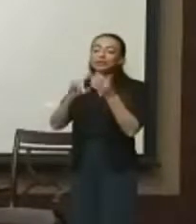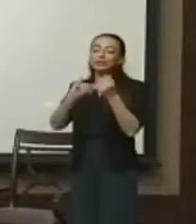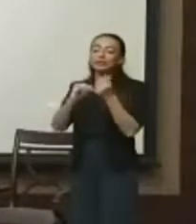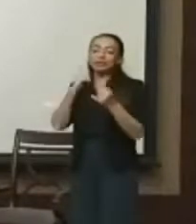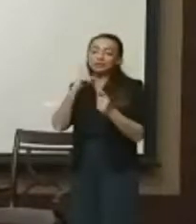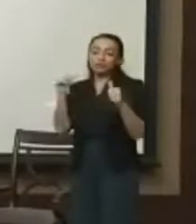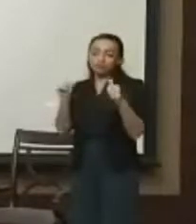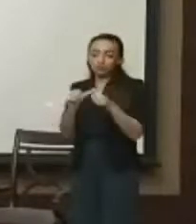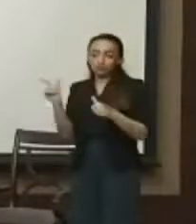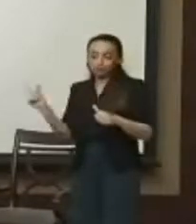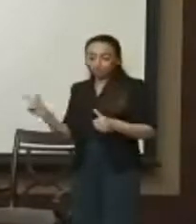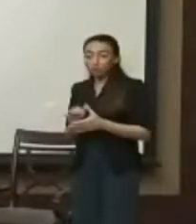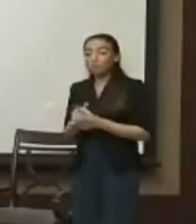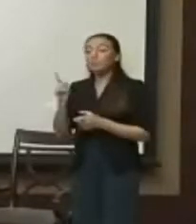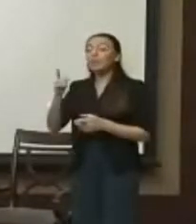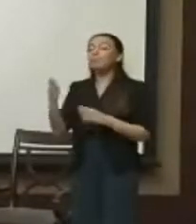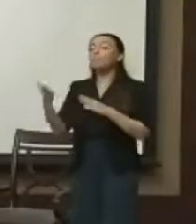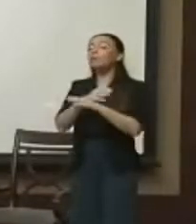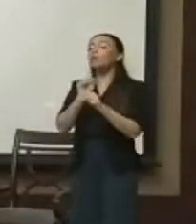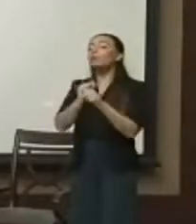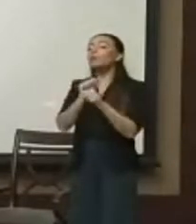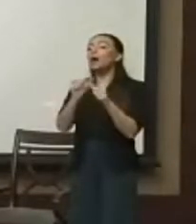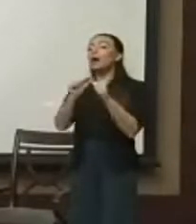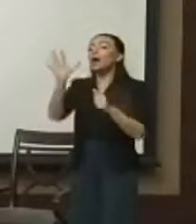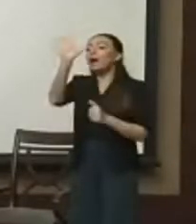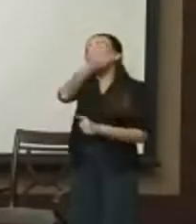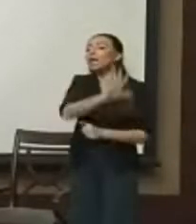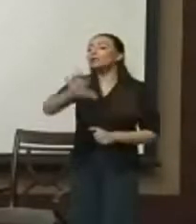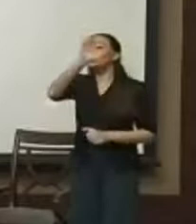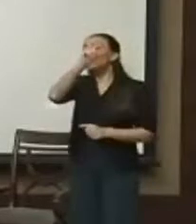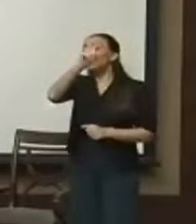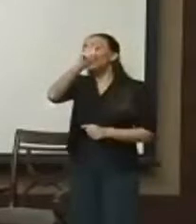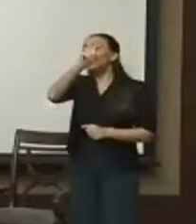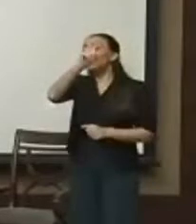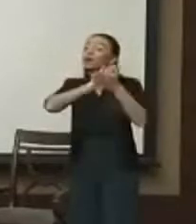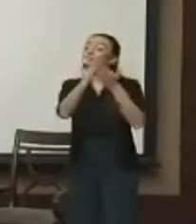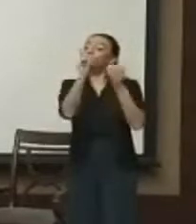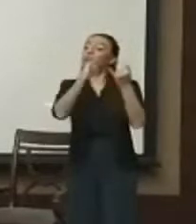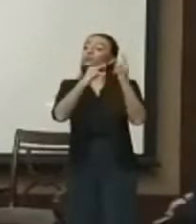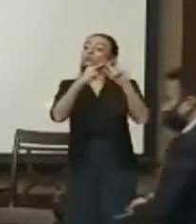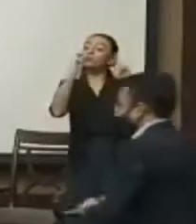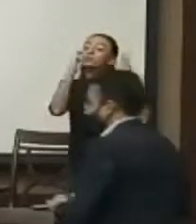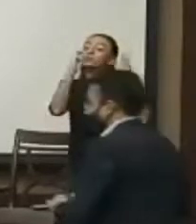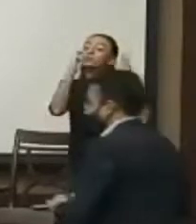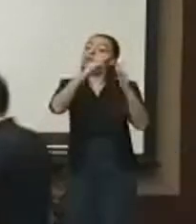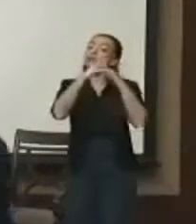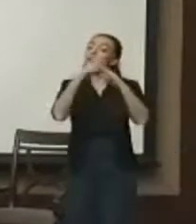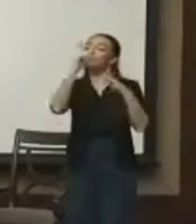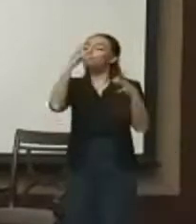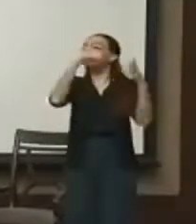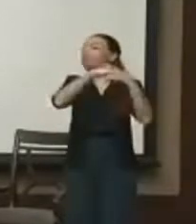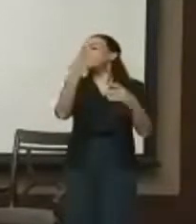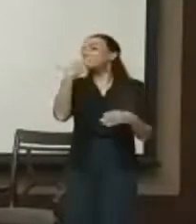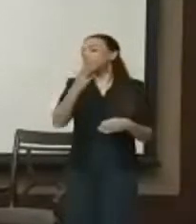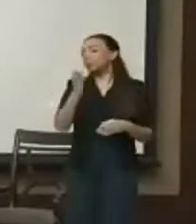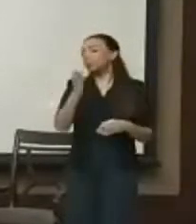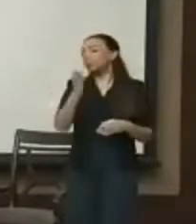in the Asia Society's Texas Center in Houston. Ms. Joyce Bowen.